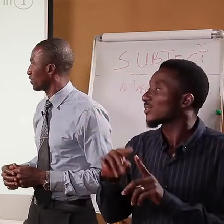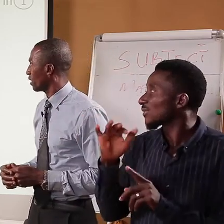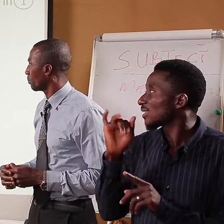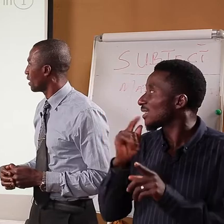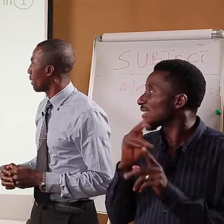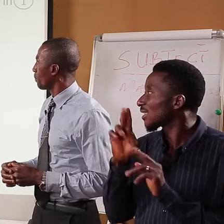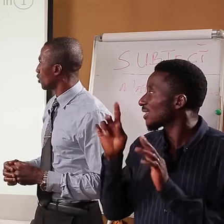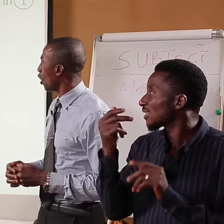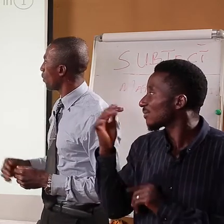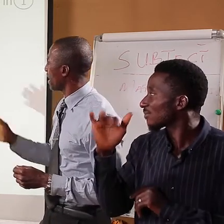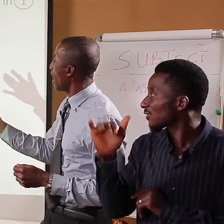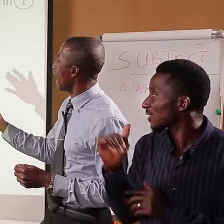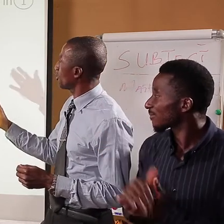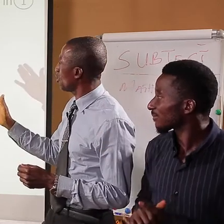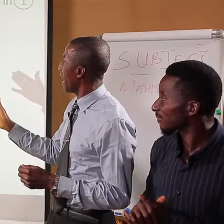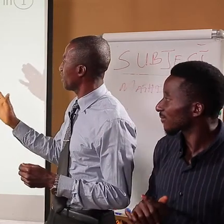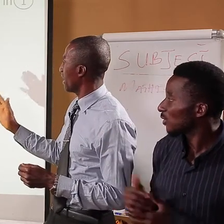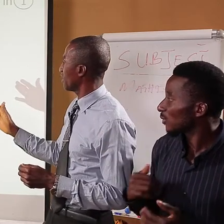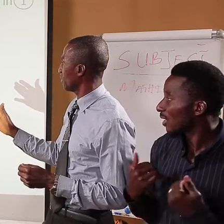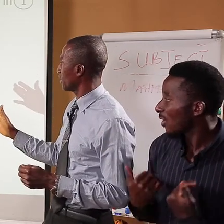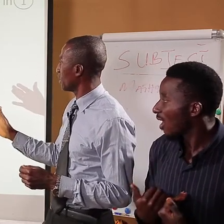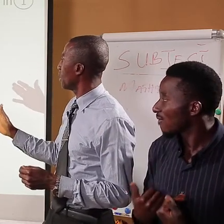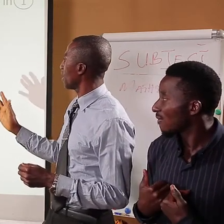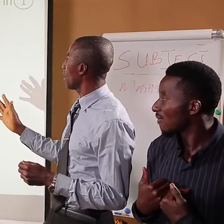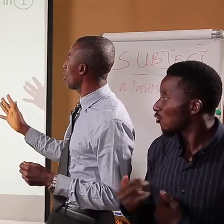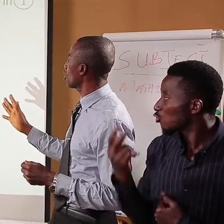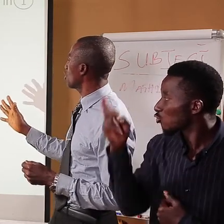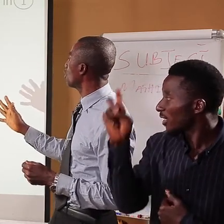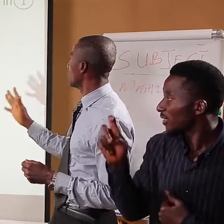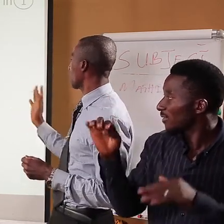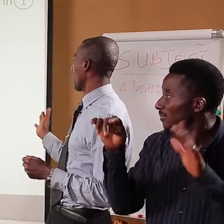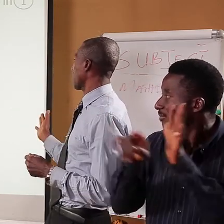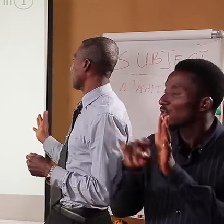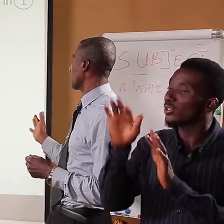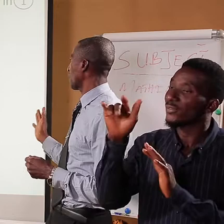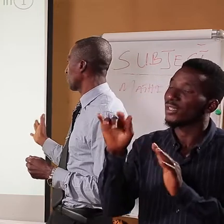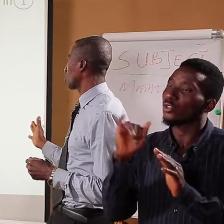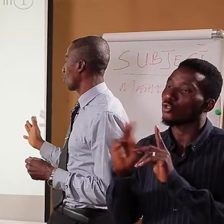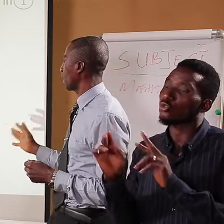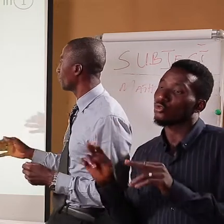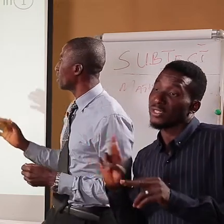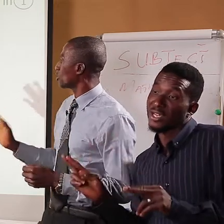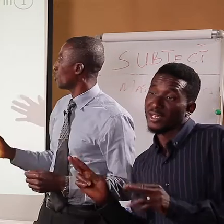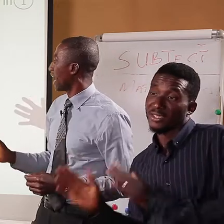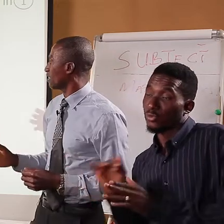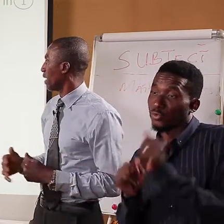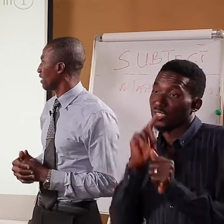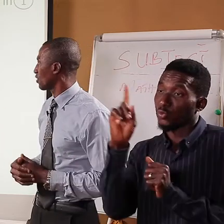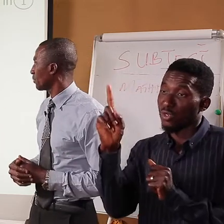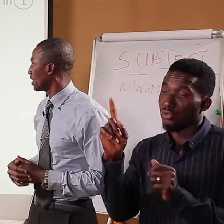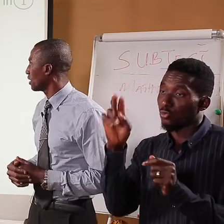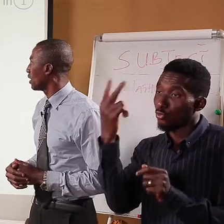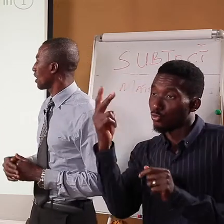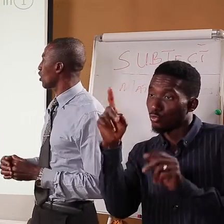minus 15. So we now have 2x minus 15 equals to the right-hand side, which is 1. 2x